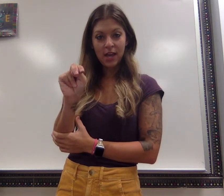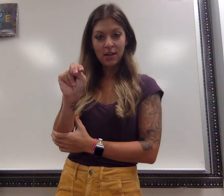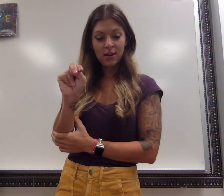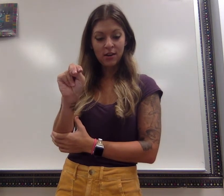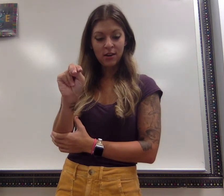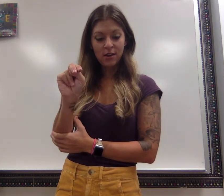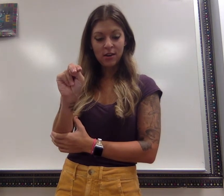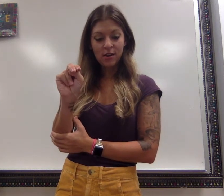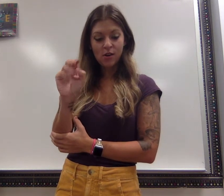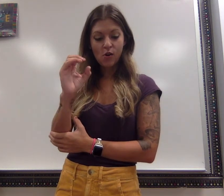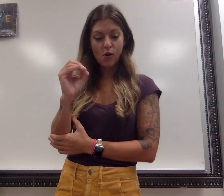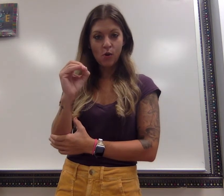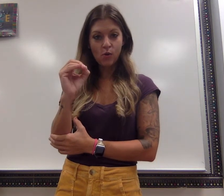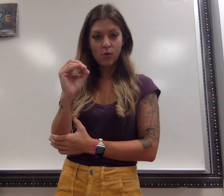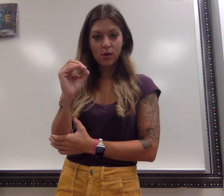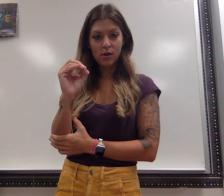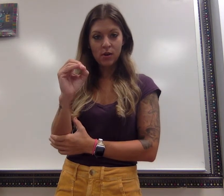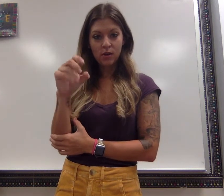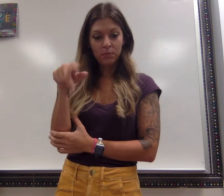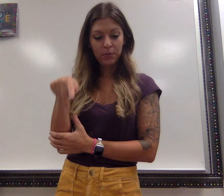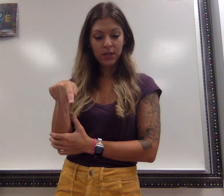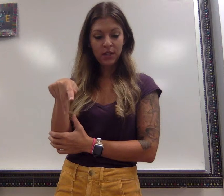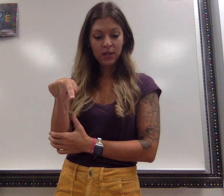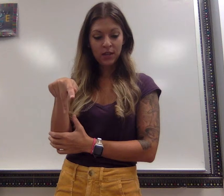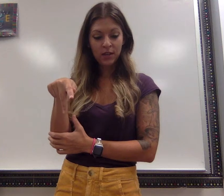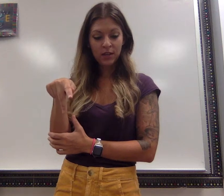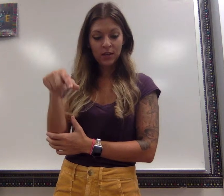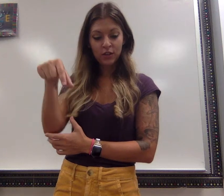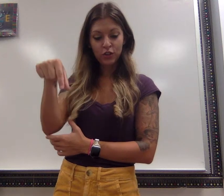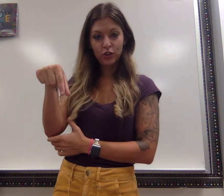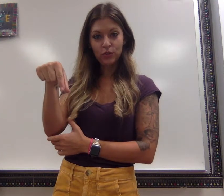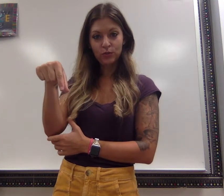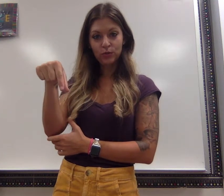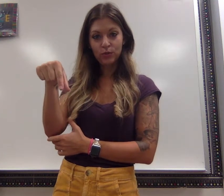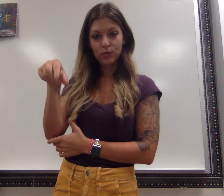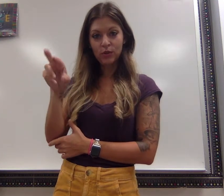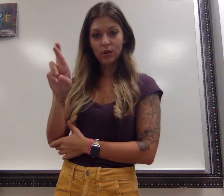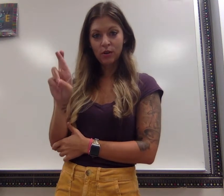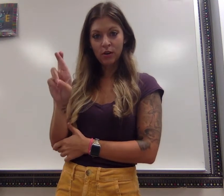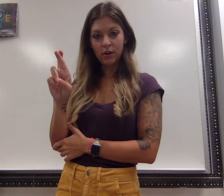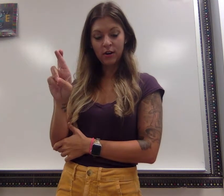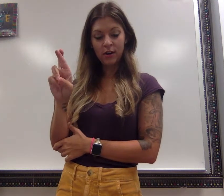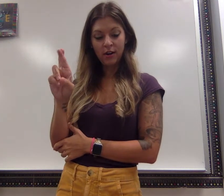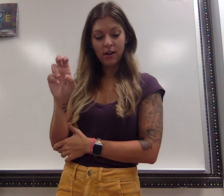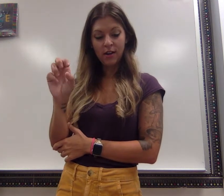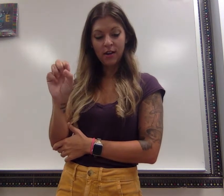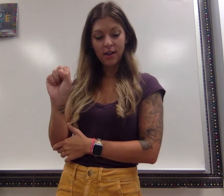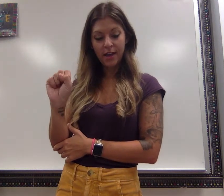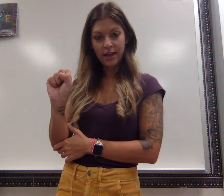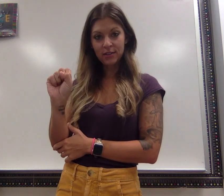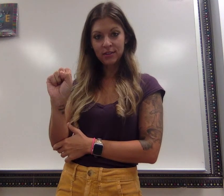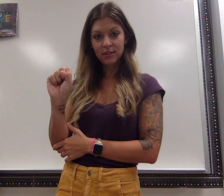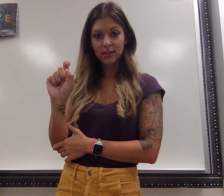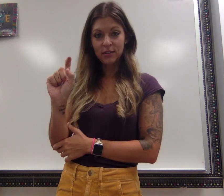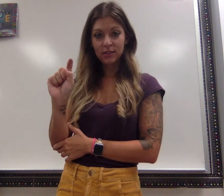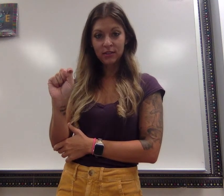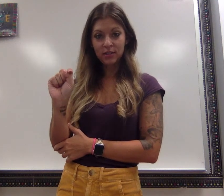N, O, P, Q, R, S,